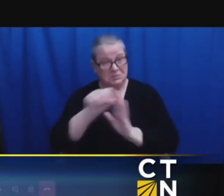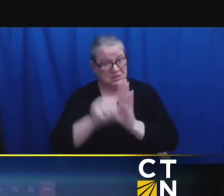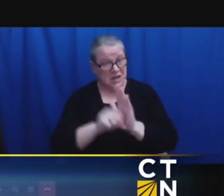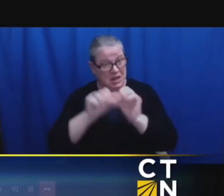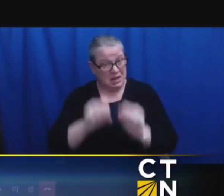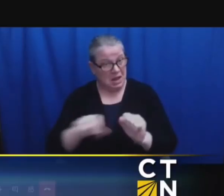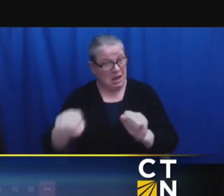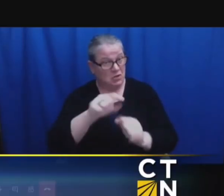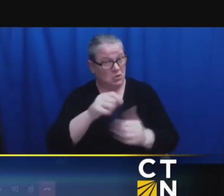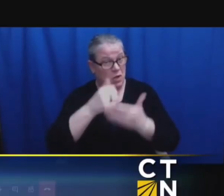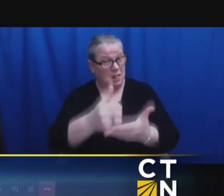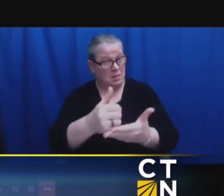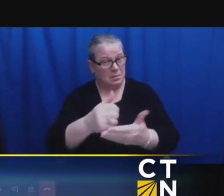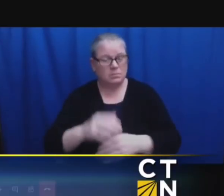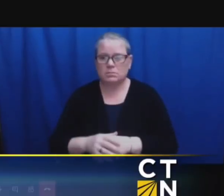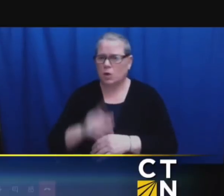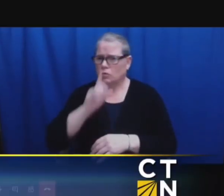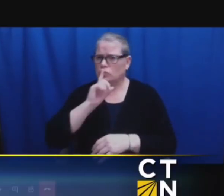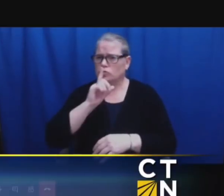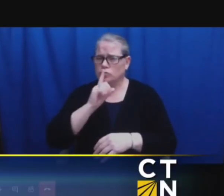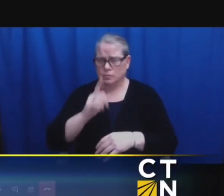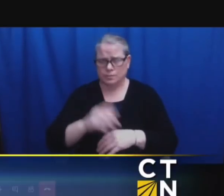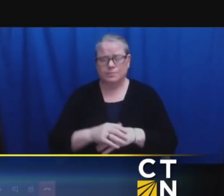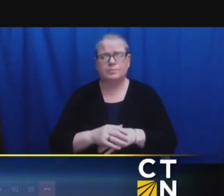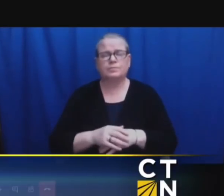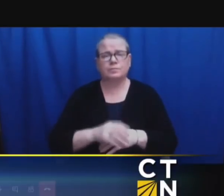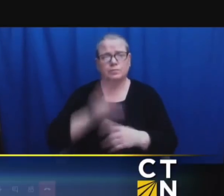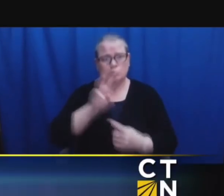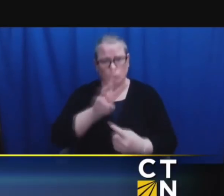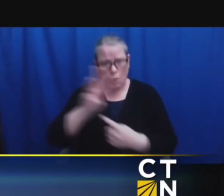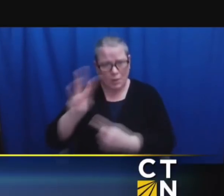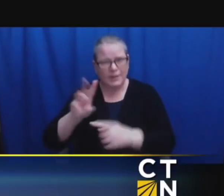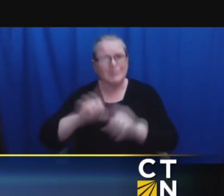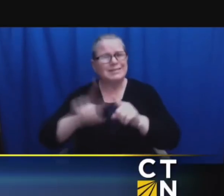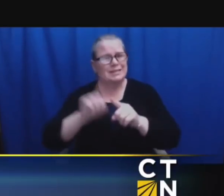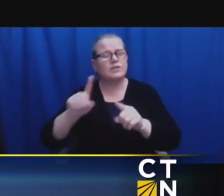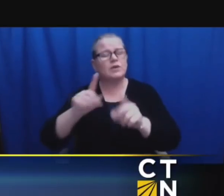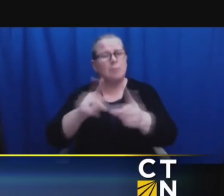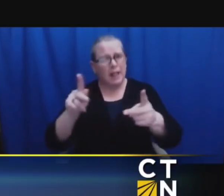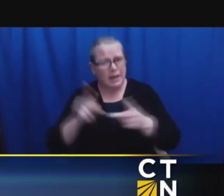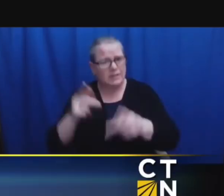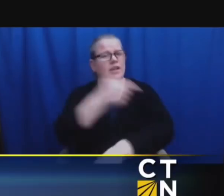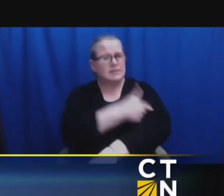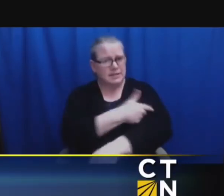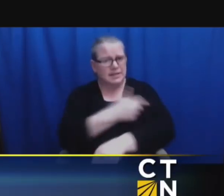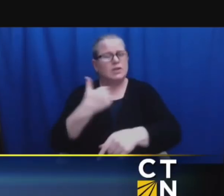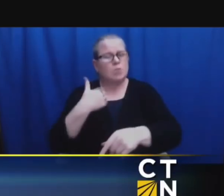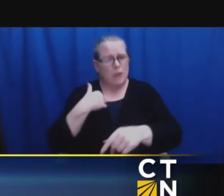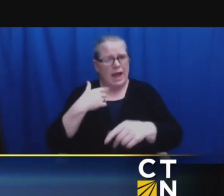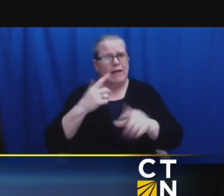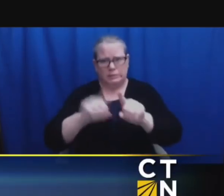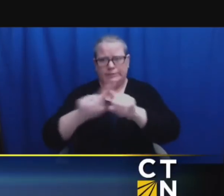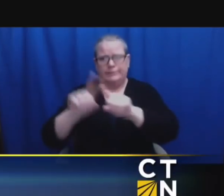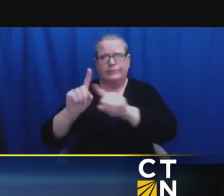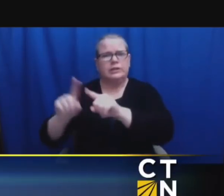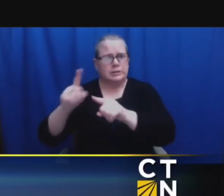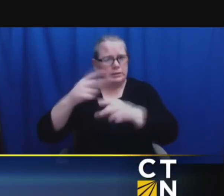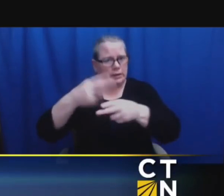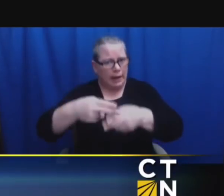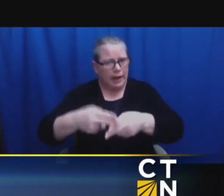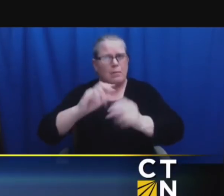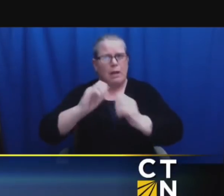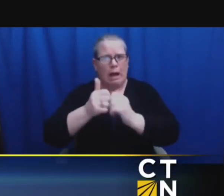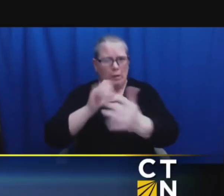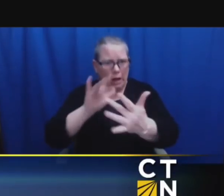Sure. Well, again, we have, on our website, the location of all the vaccination sites around the state with the different ways to reach them.